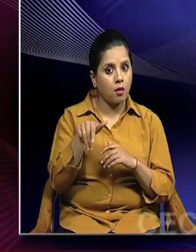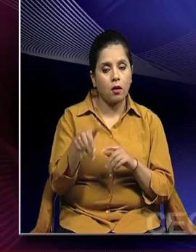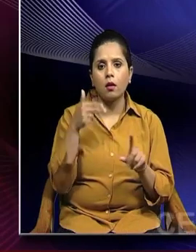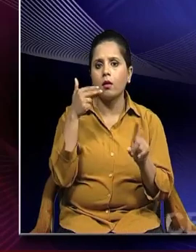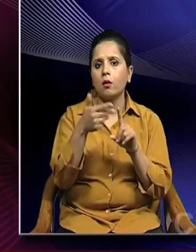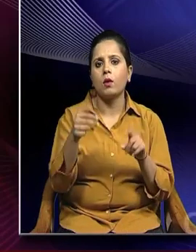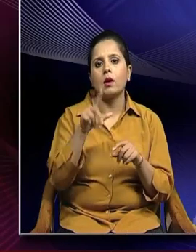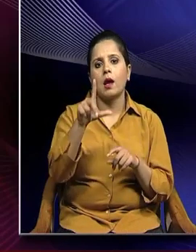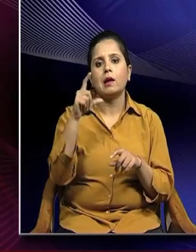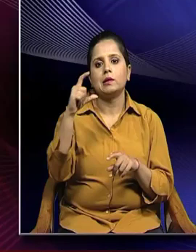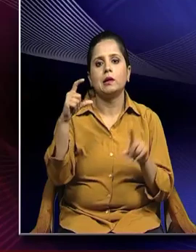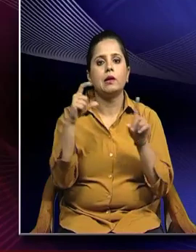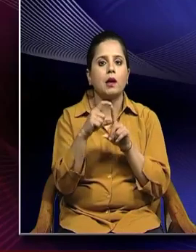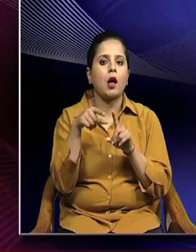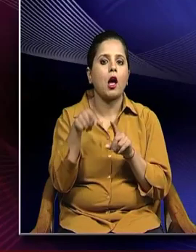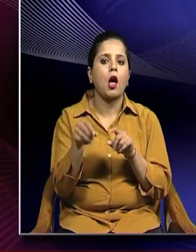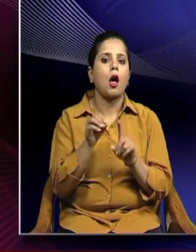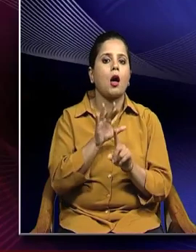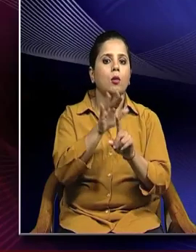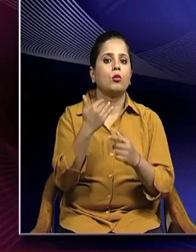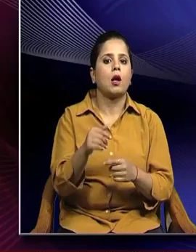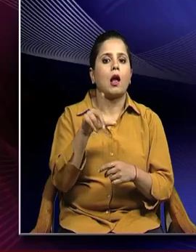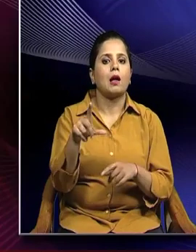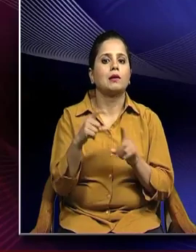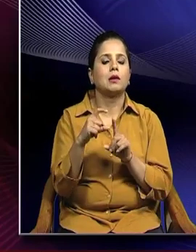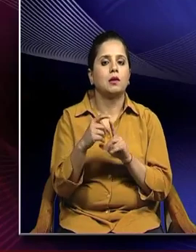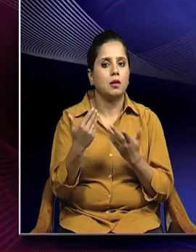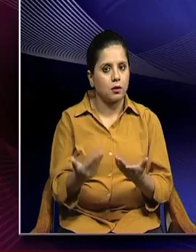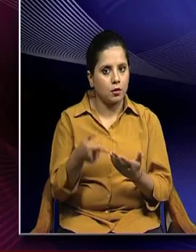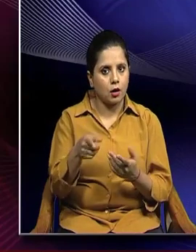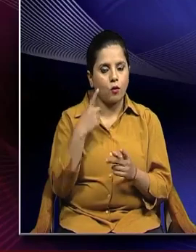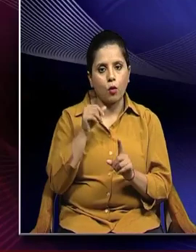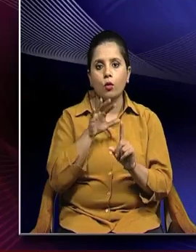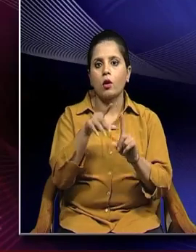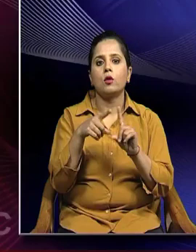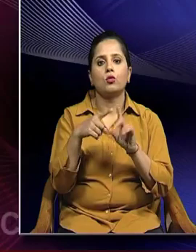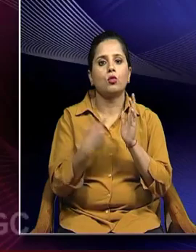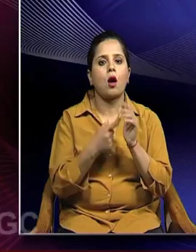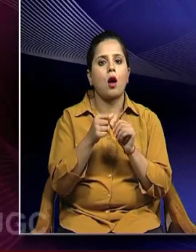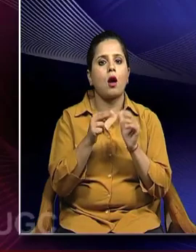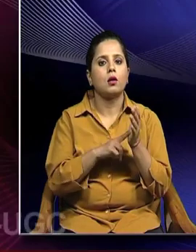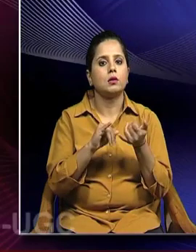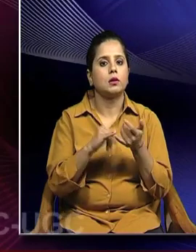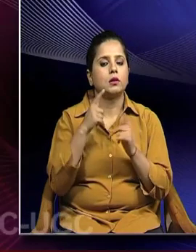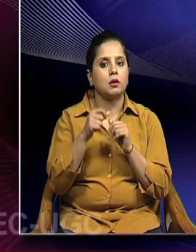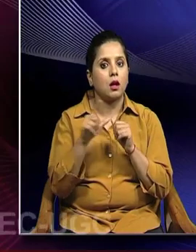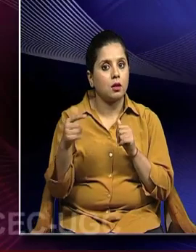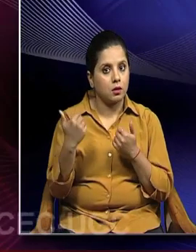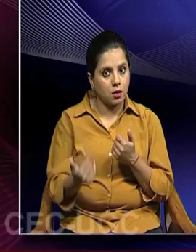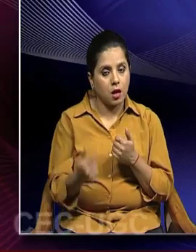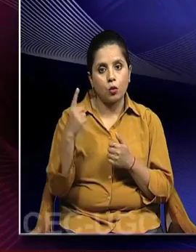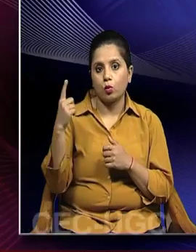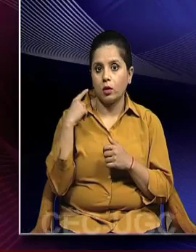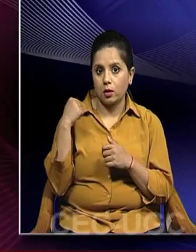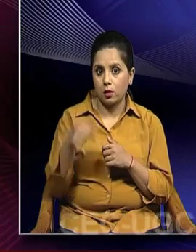as LCD approach. They say that it is LCD approach of transcendental leaders, which basically follows